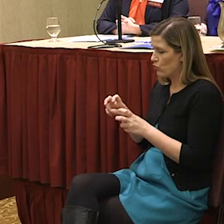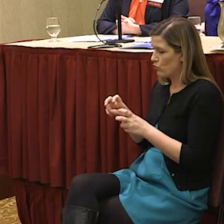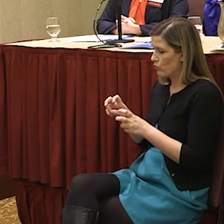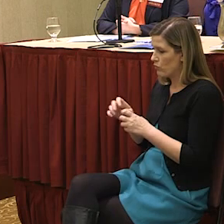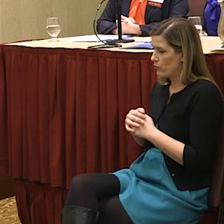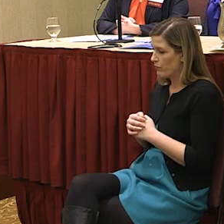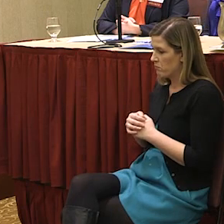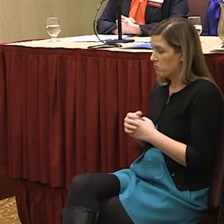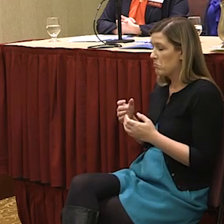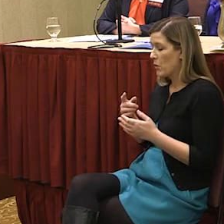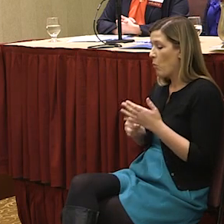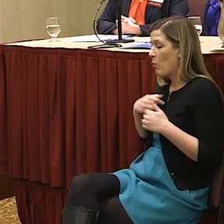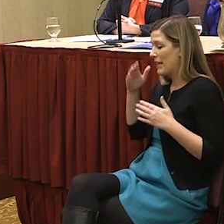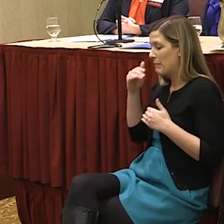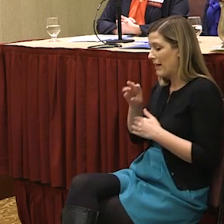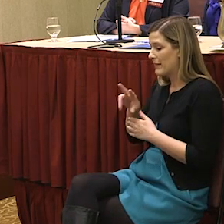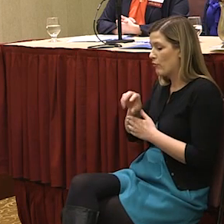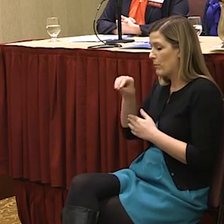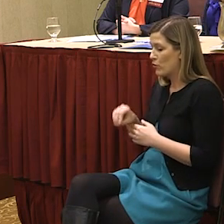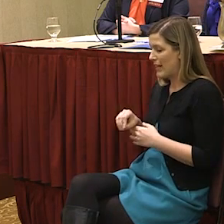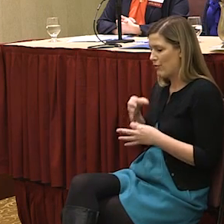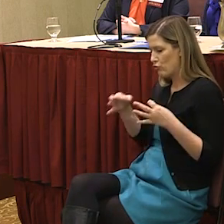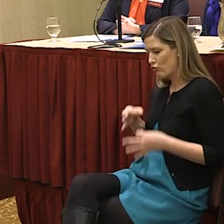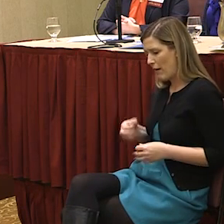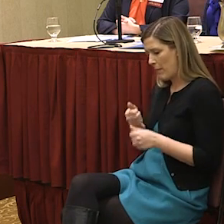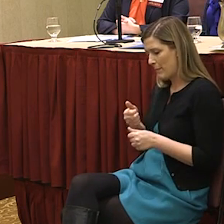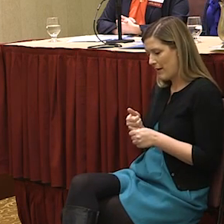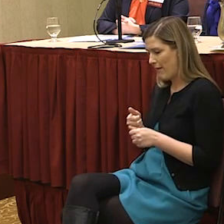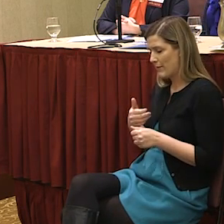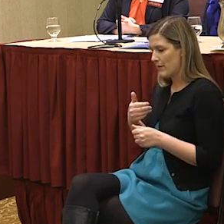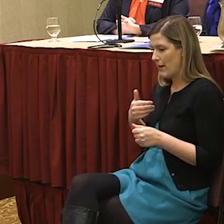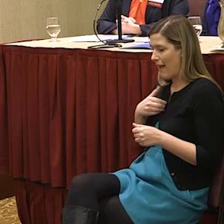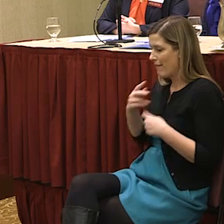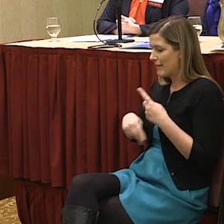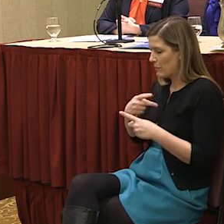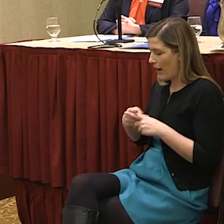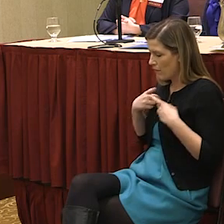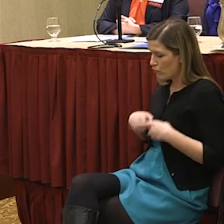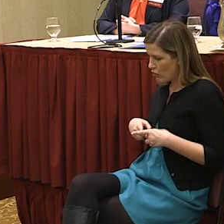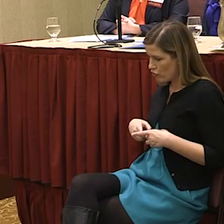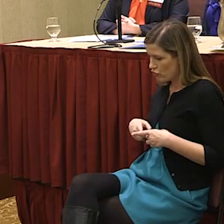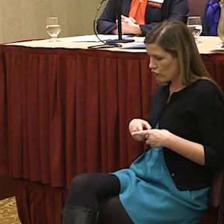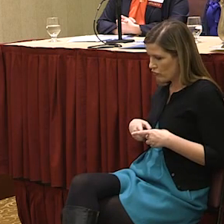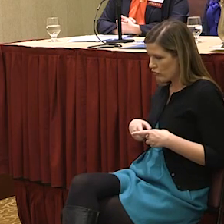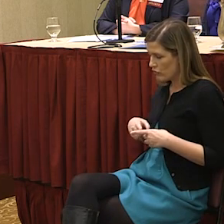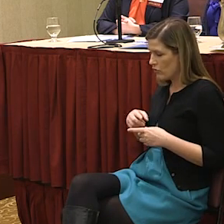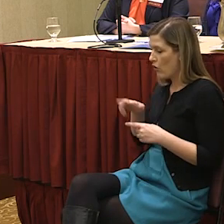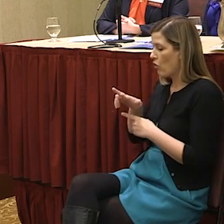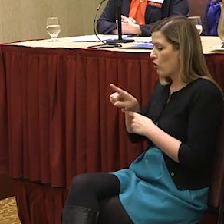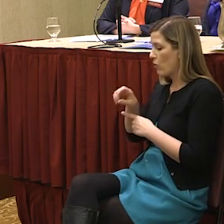with what we would expect. 63% of them describe themselves as having some type of depression,